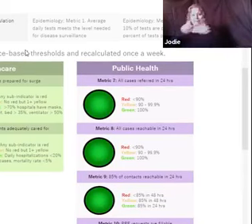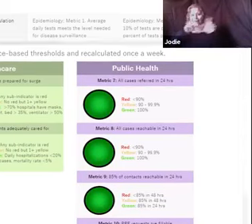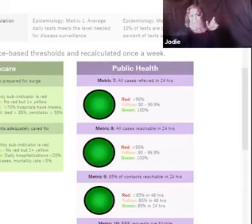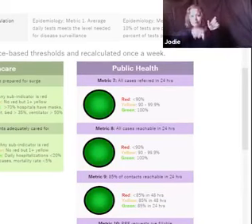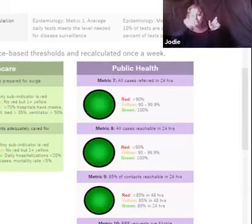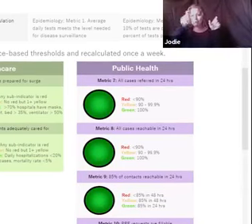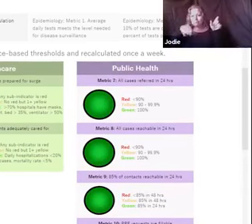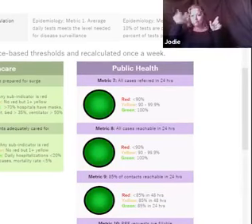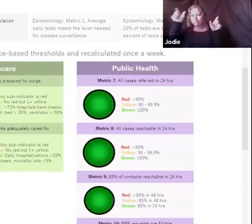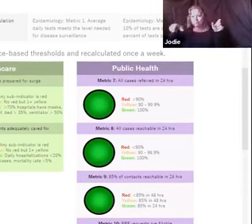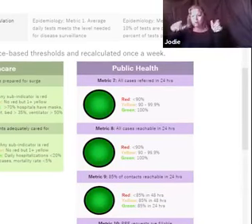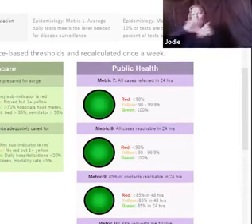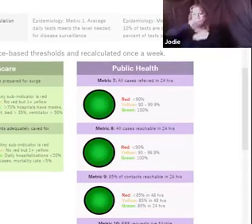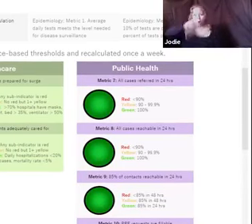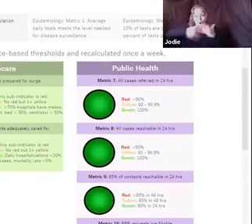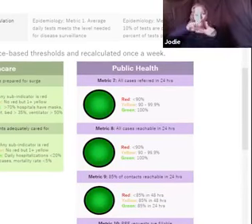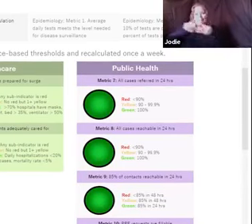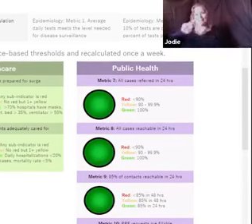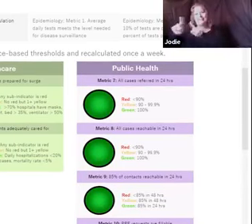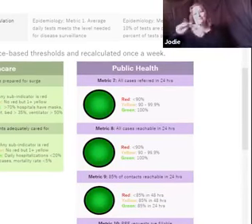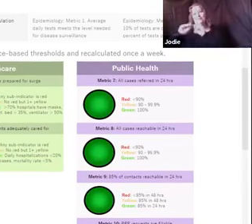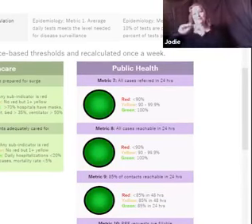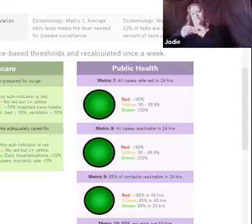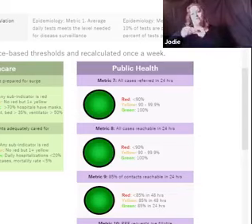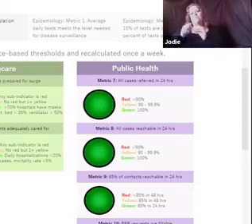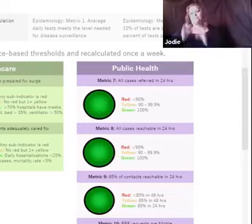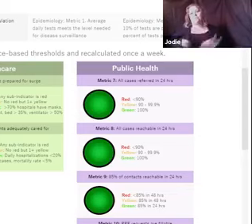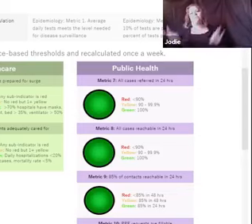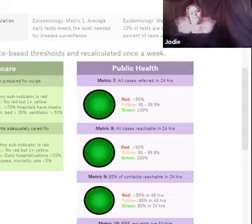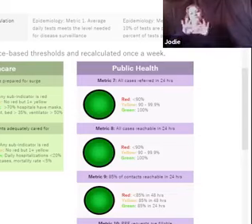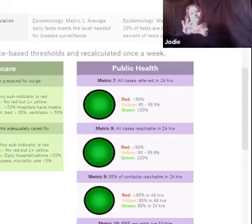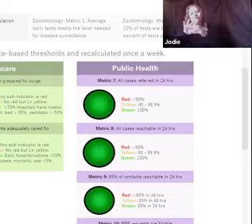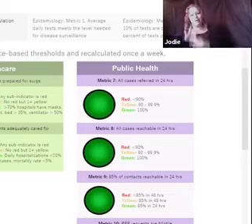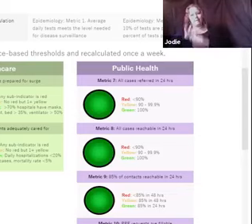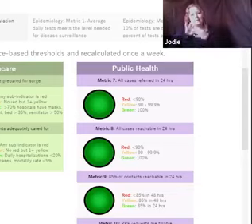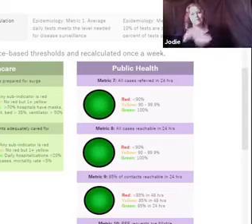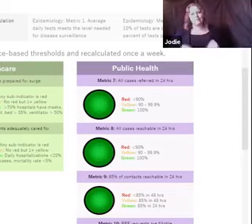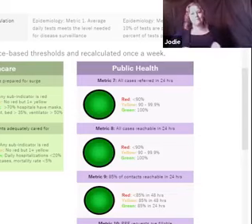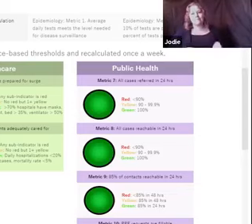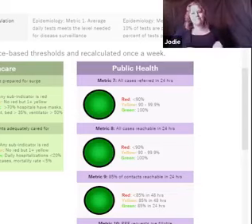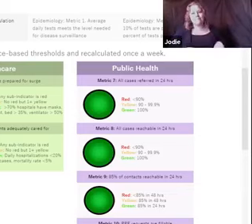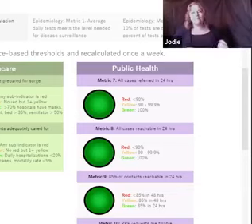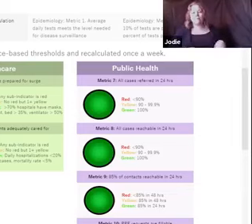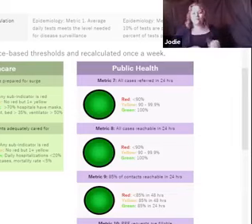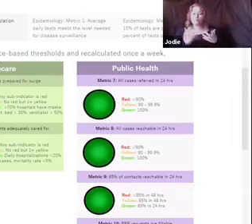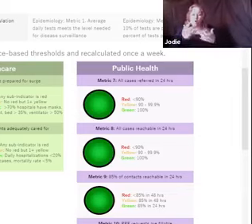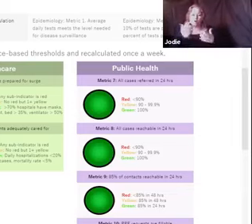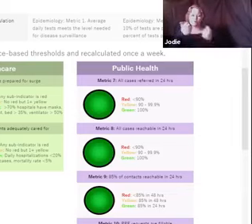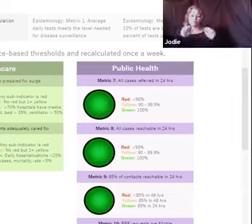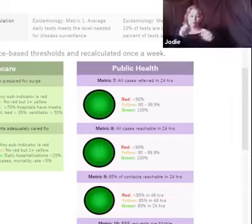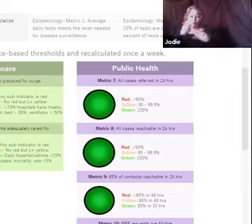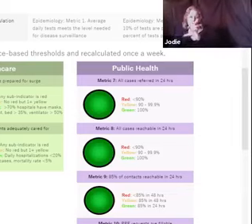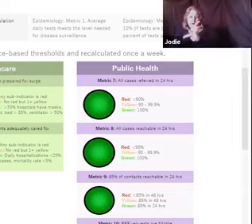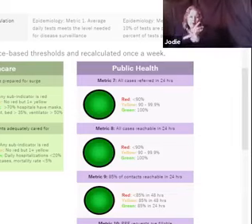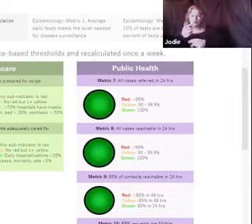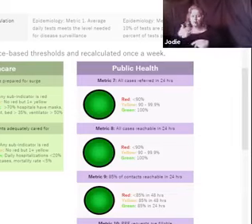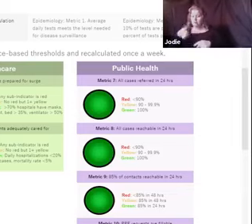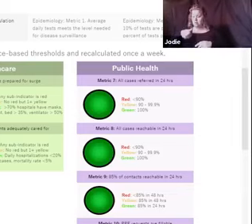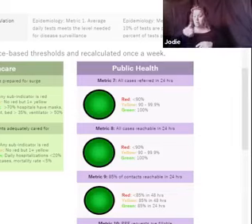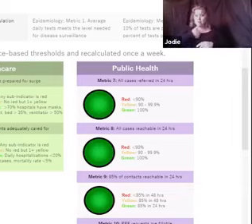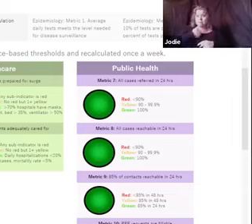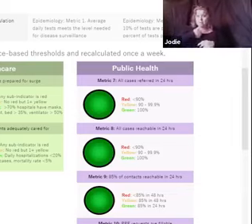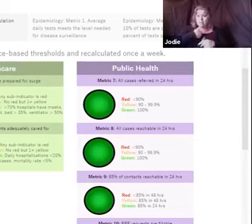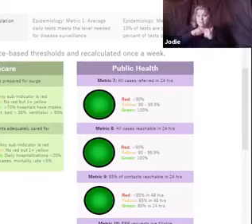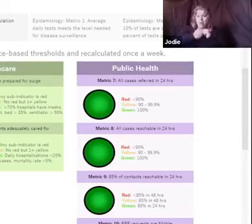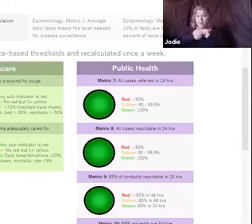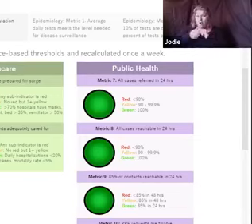the number of cases we have right now, but it's really thinking about how can we be strategic and not just thinking about our risk